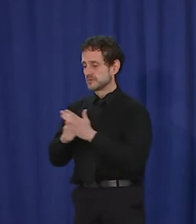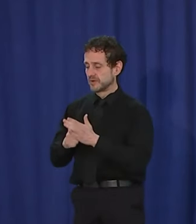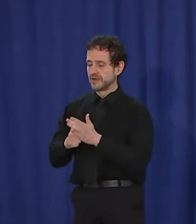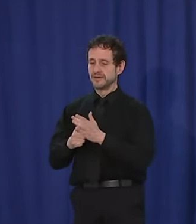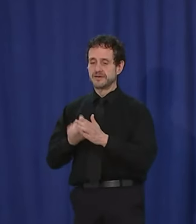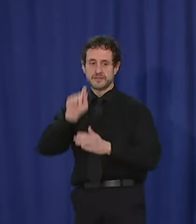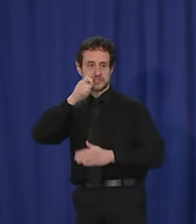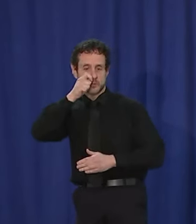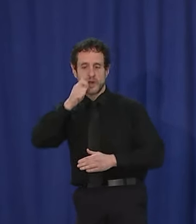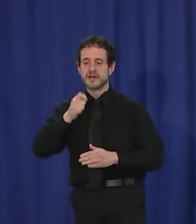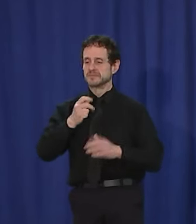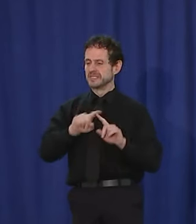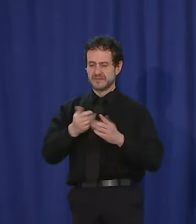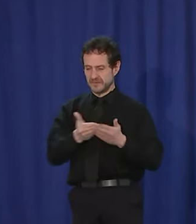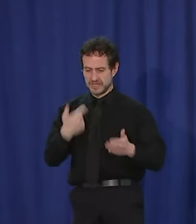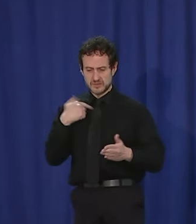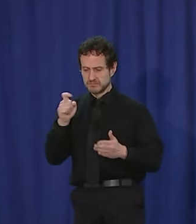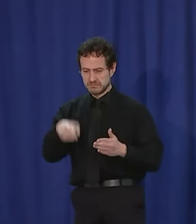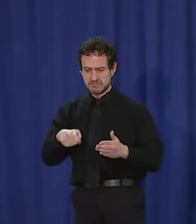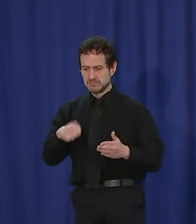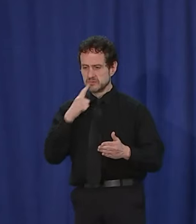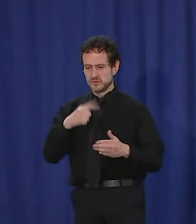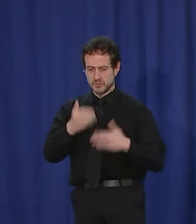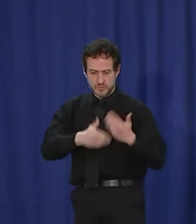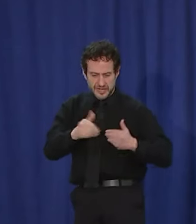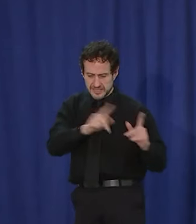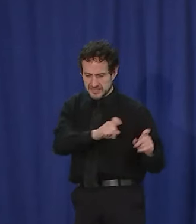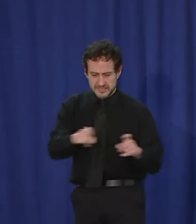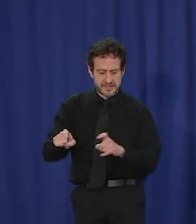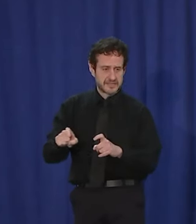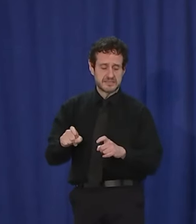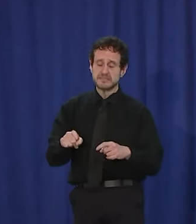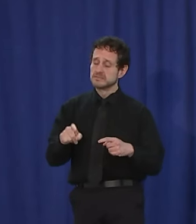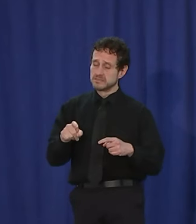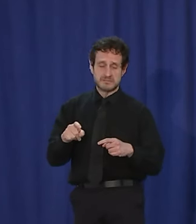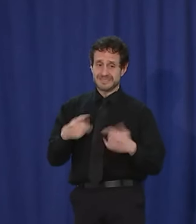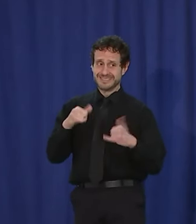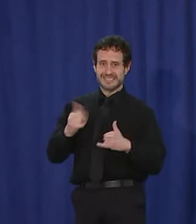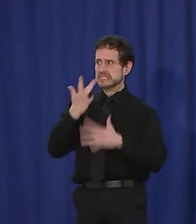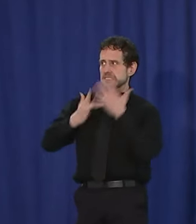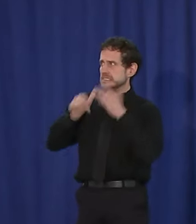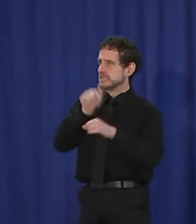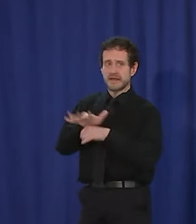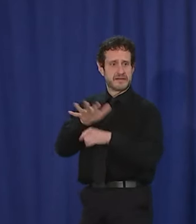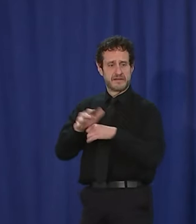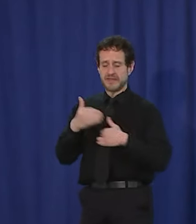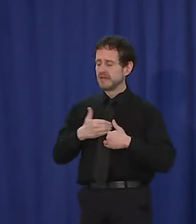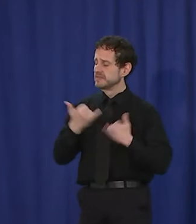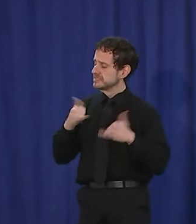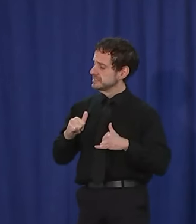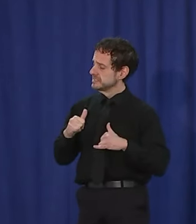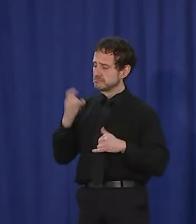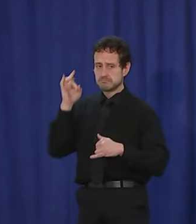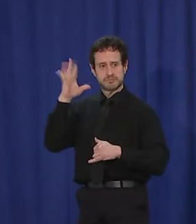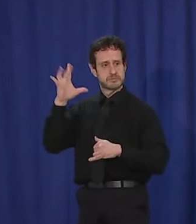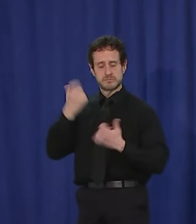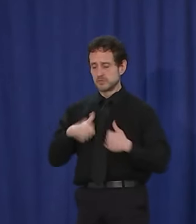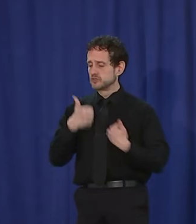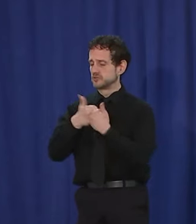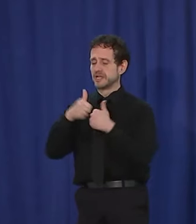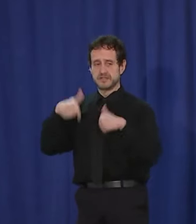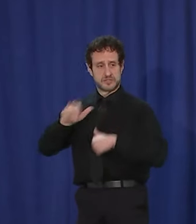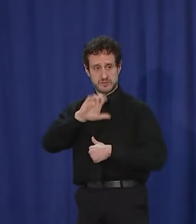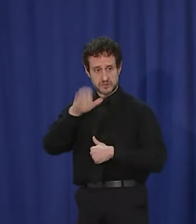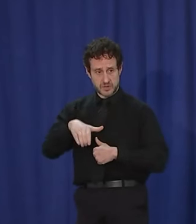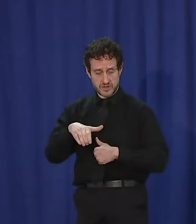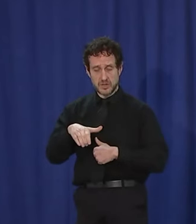other materials that we need to be able to process the tests. That's still a significant challenge here in Chicago